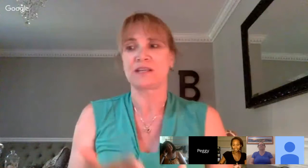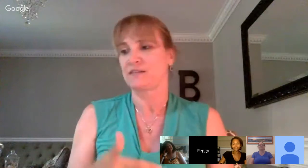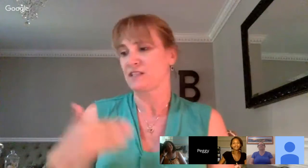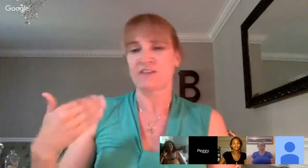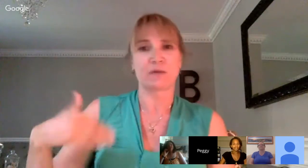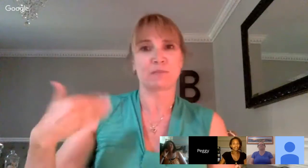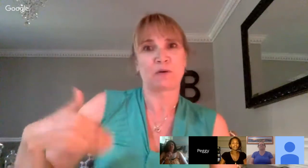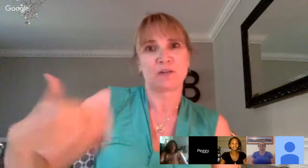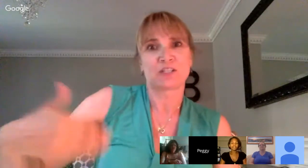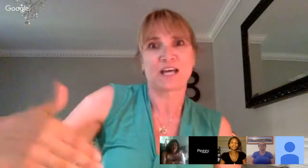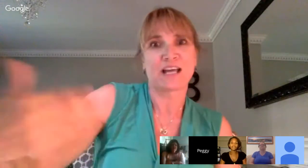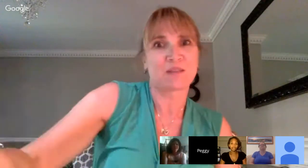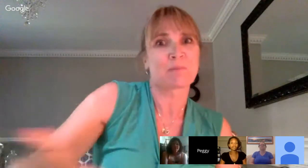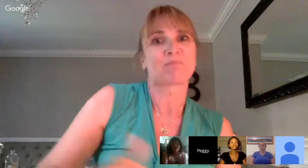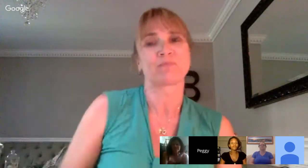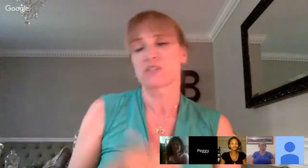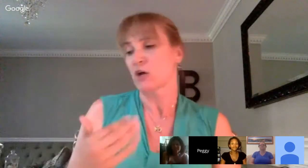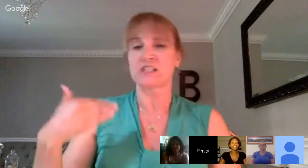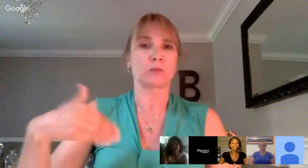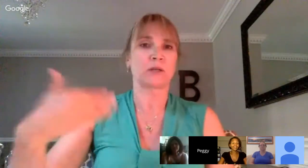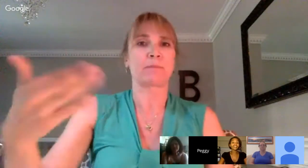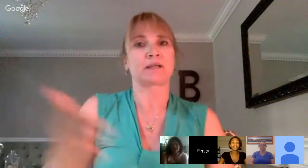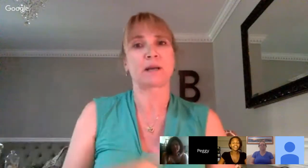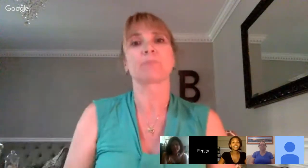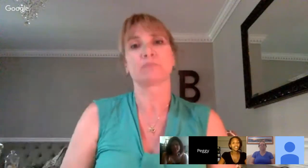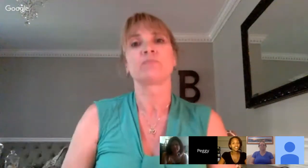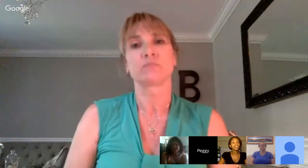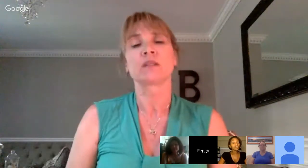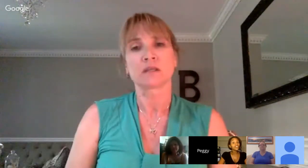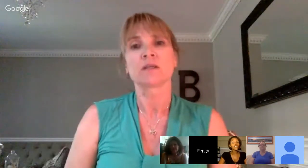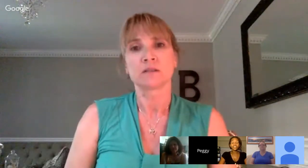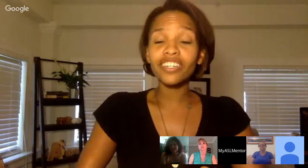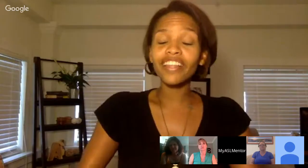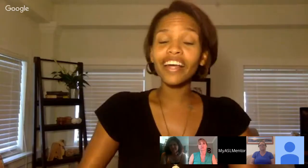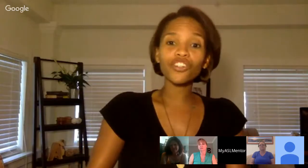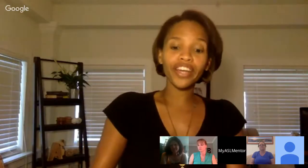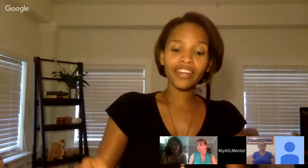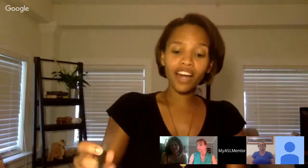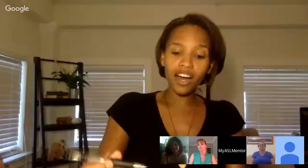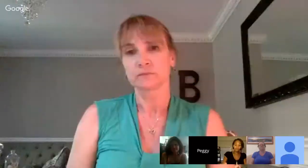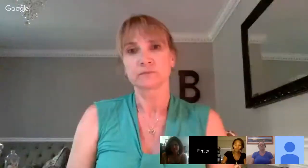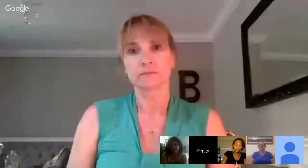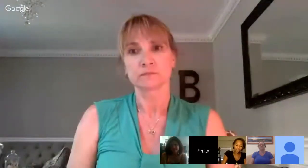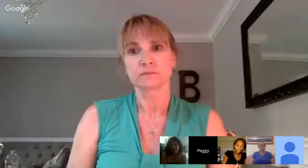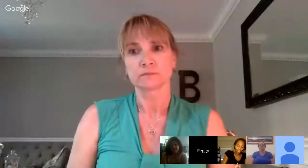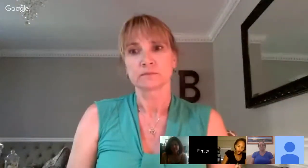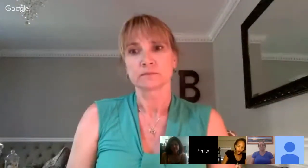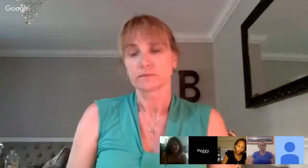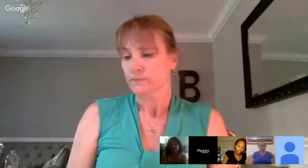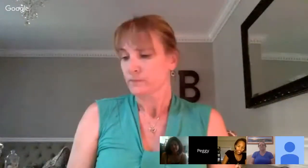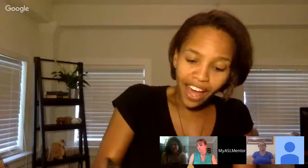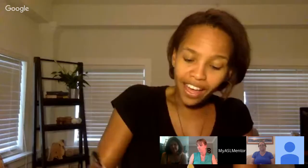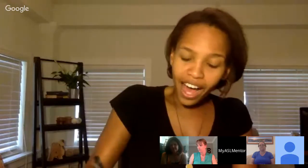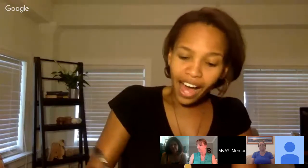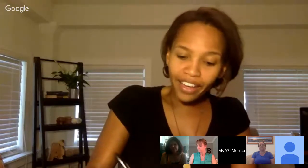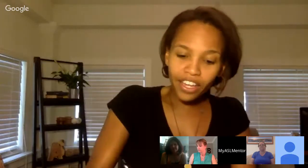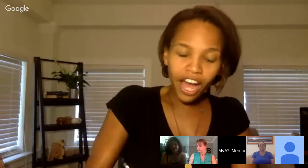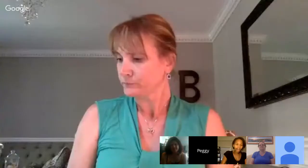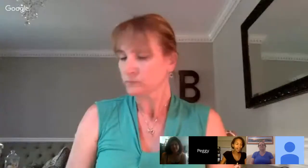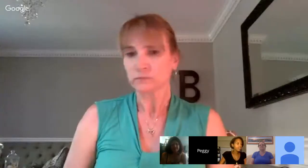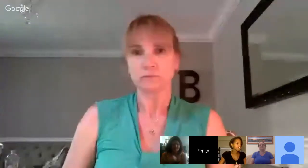videos, I'm seeing the deaf people sign them. So that's what I picked up. Good. That's great. That's great. One thing that